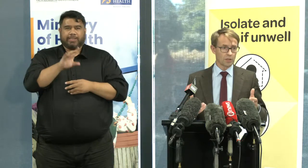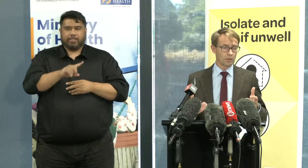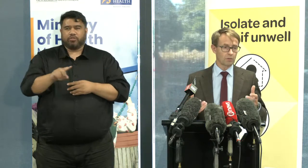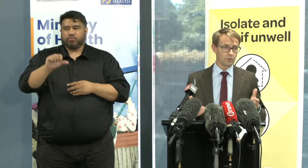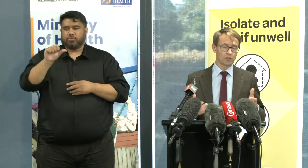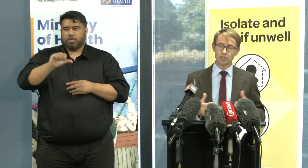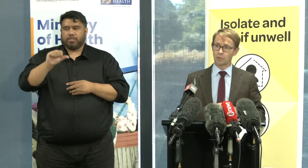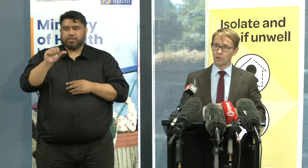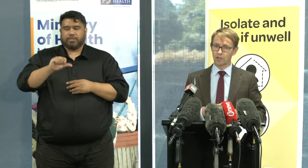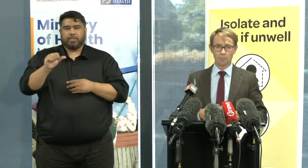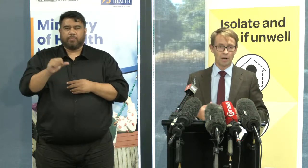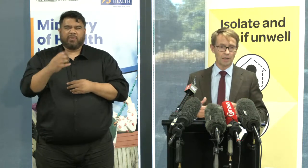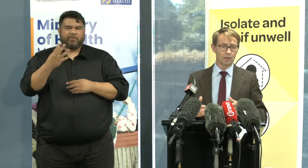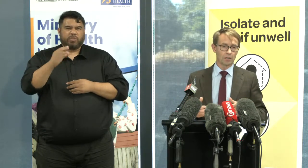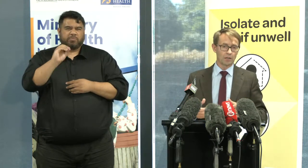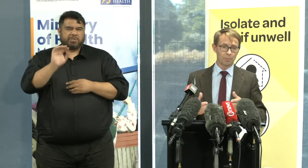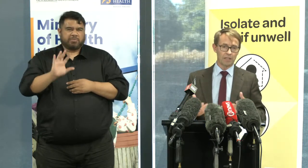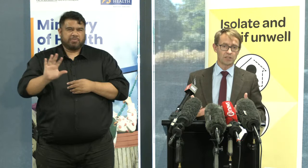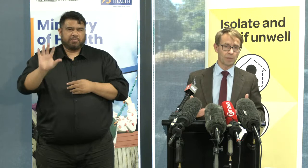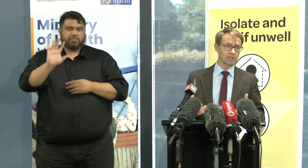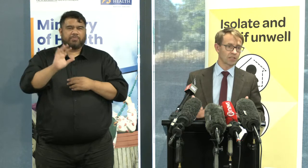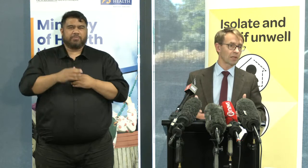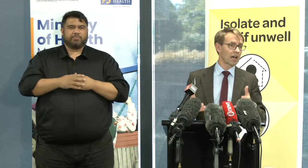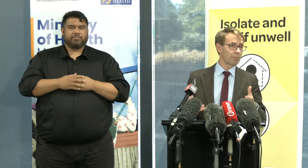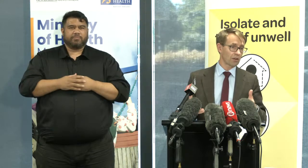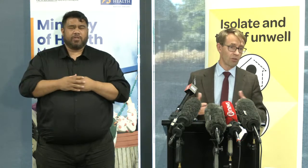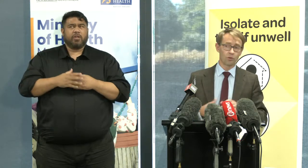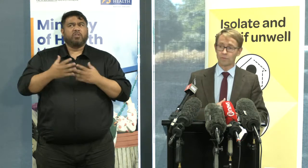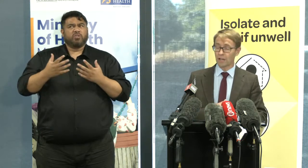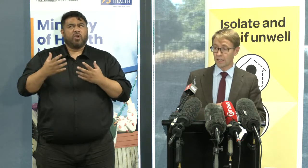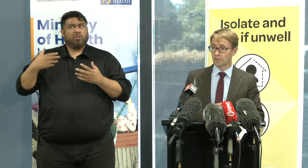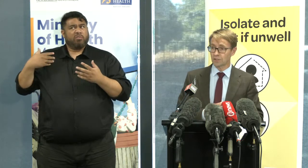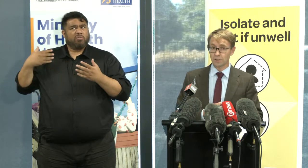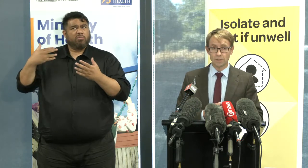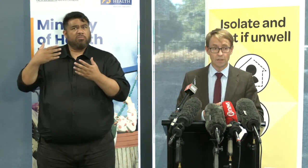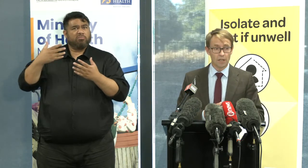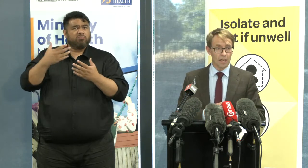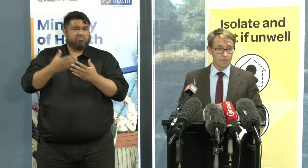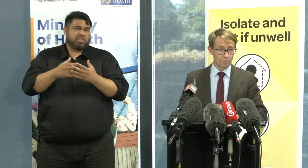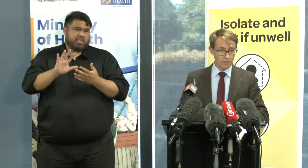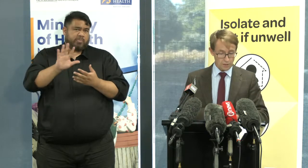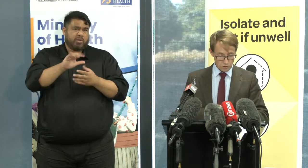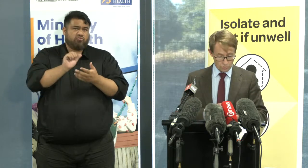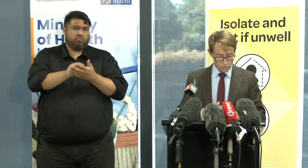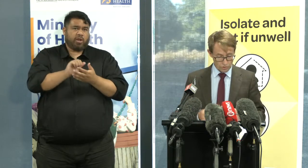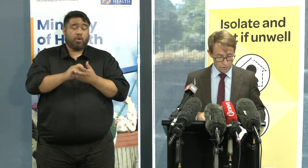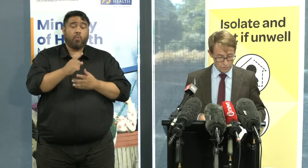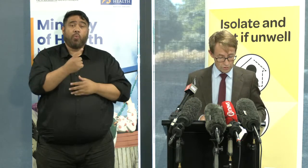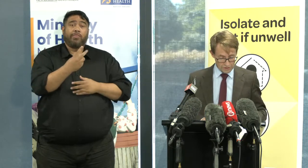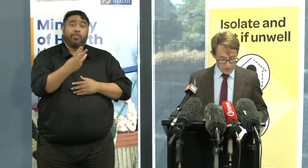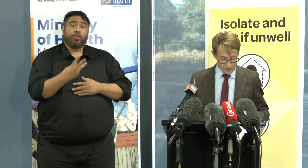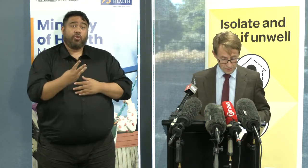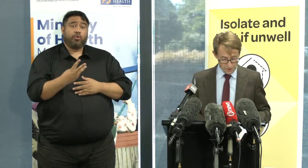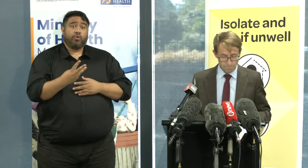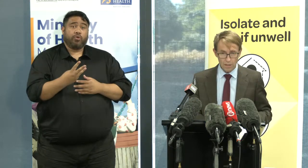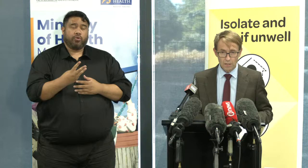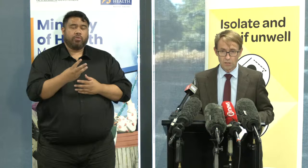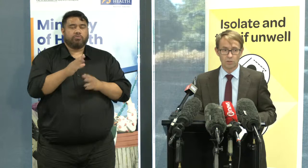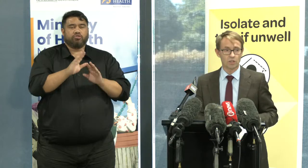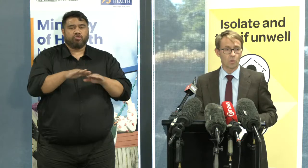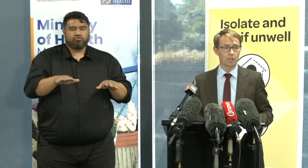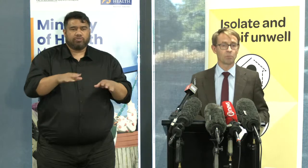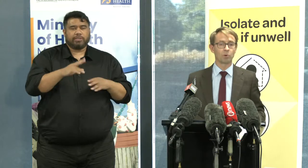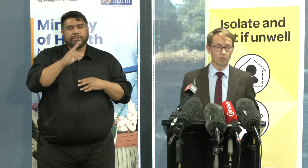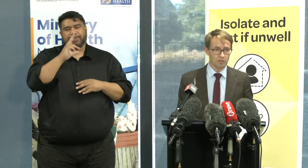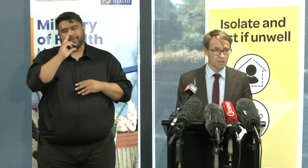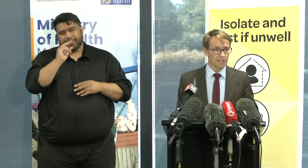through this Omicron outbreak, the pattern's been similar. About a third of our cases have been in children and teens. So